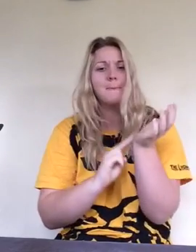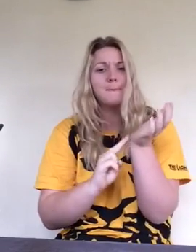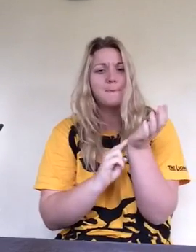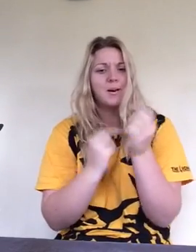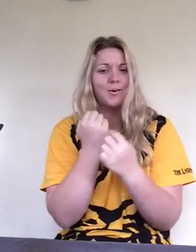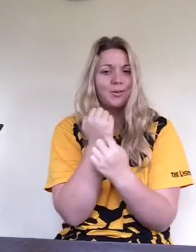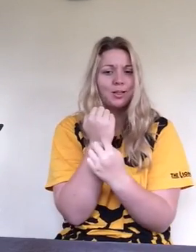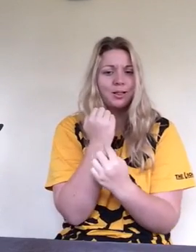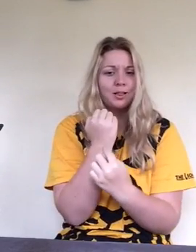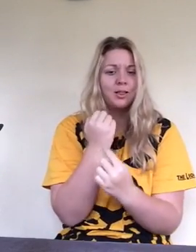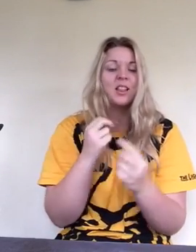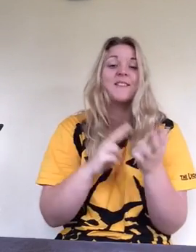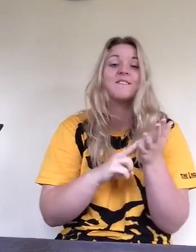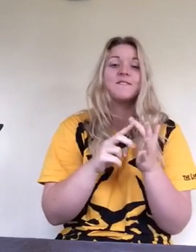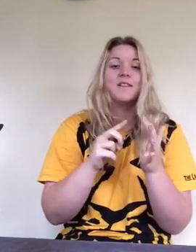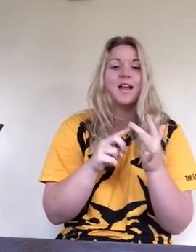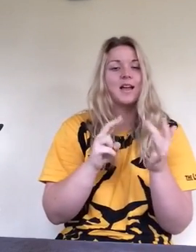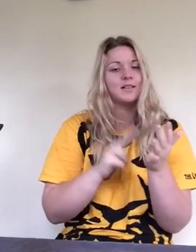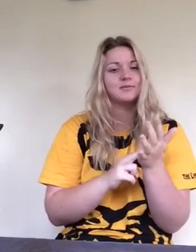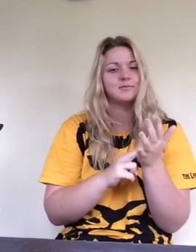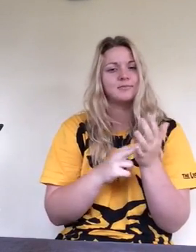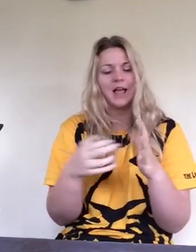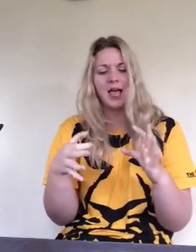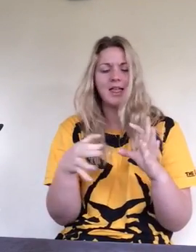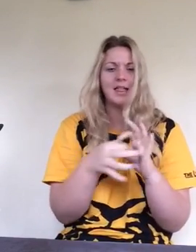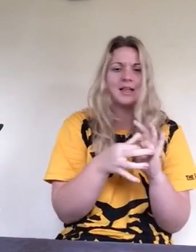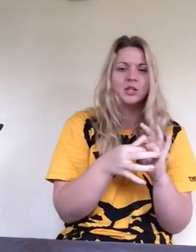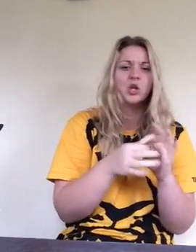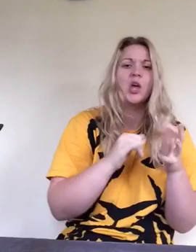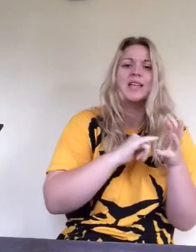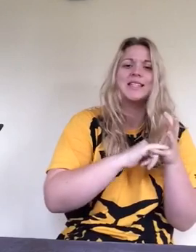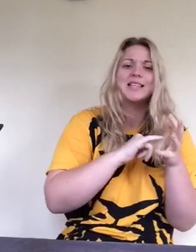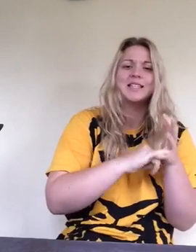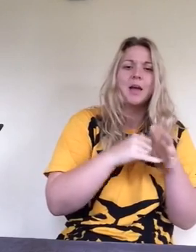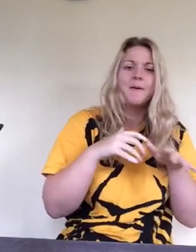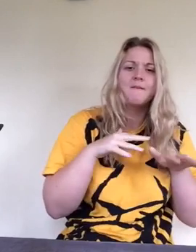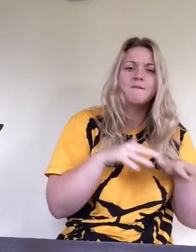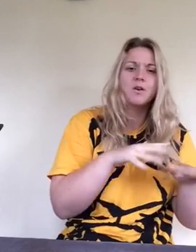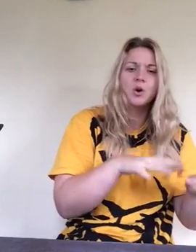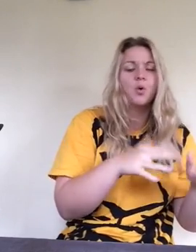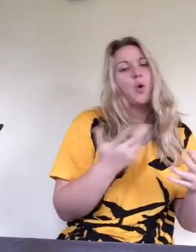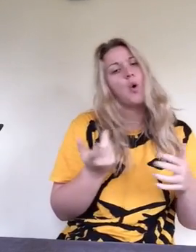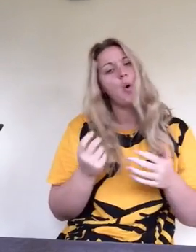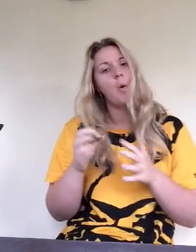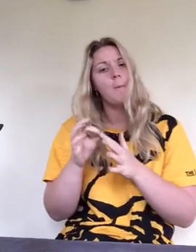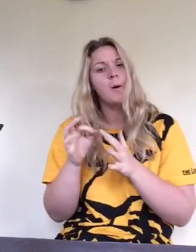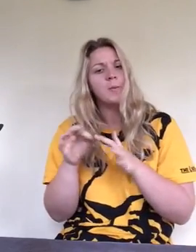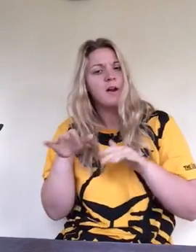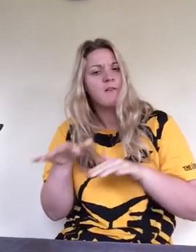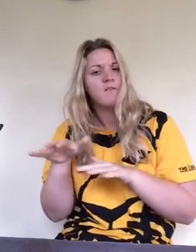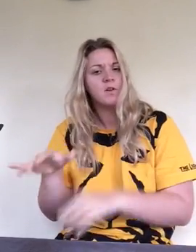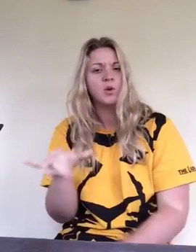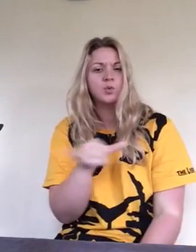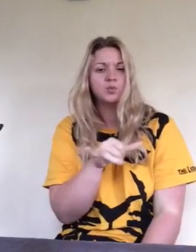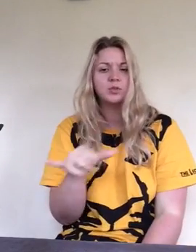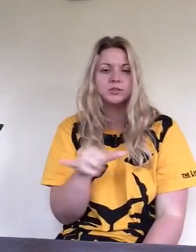or something else? Well, these vessels, all of them, together are called coronary